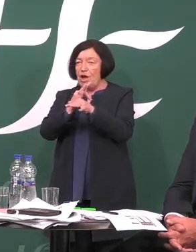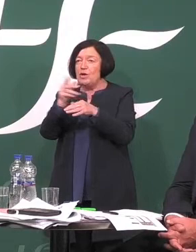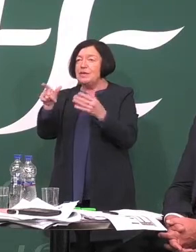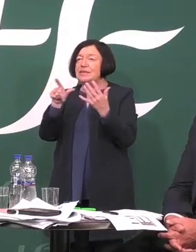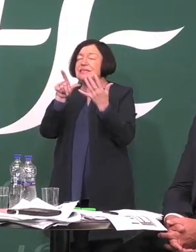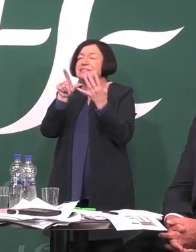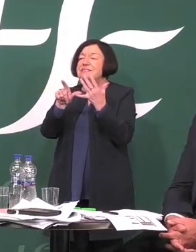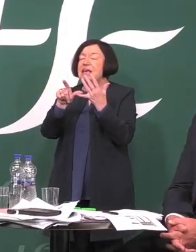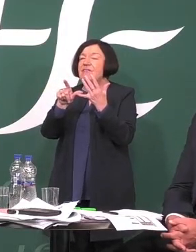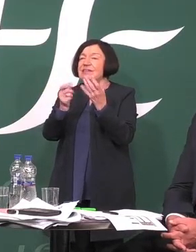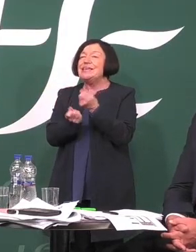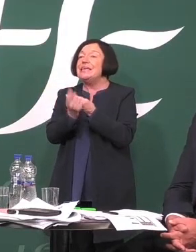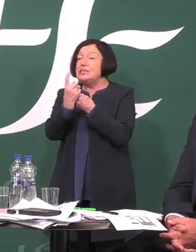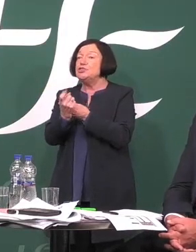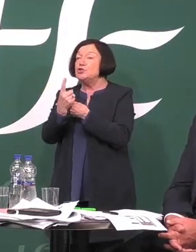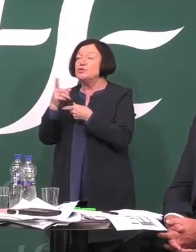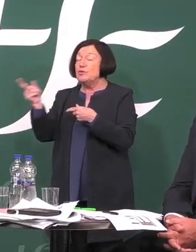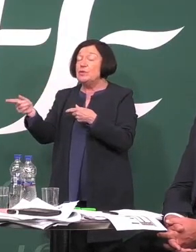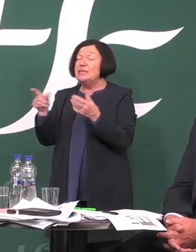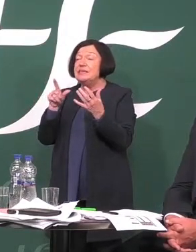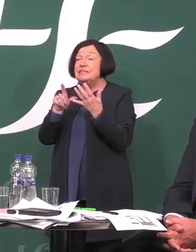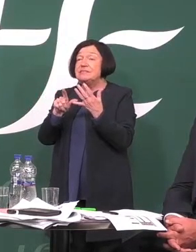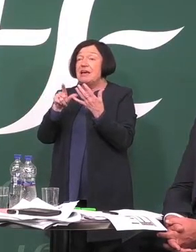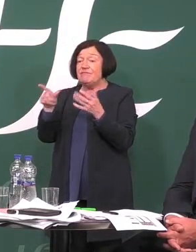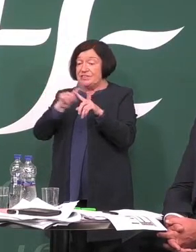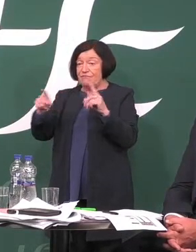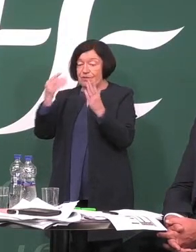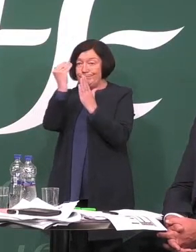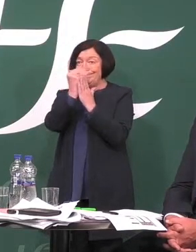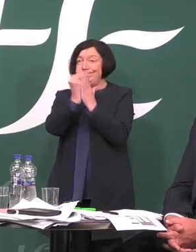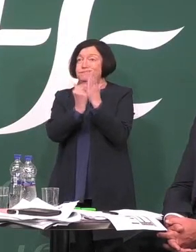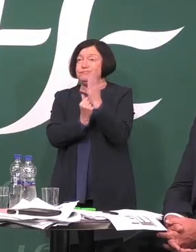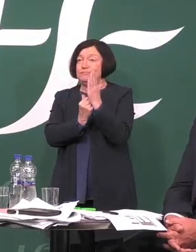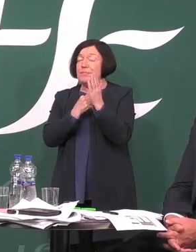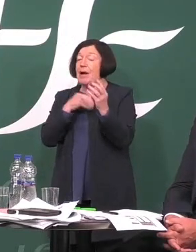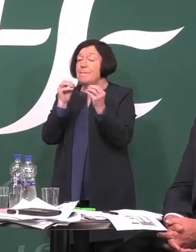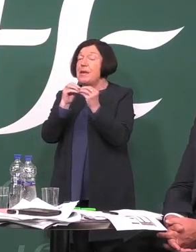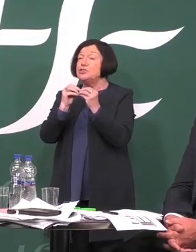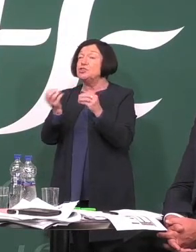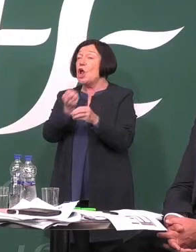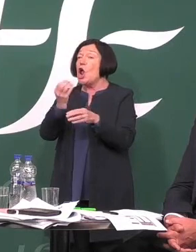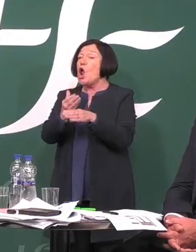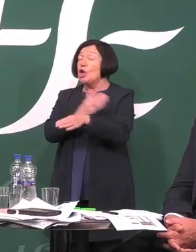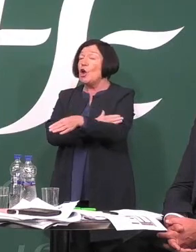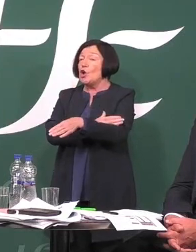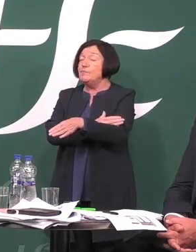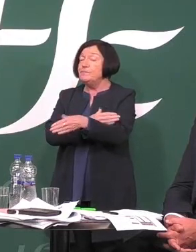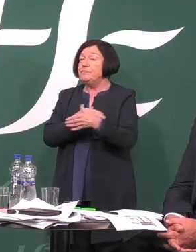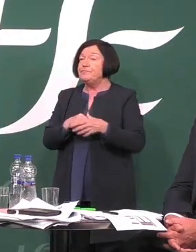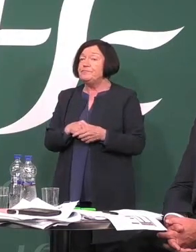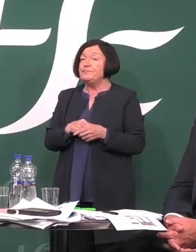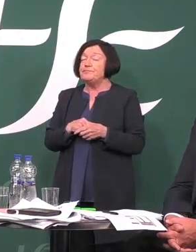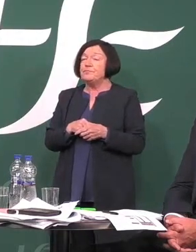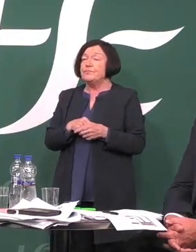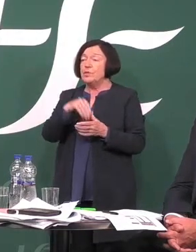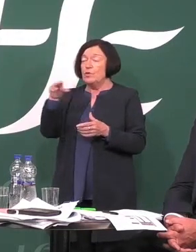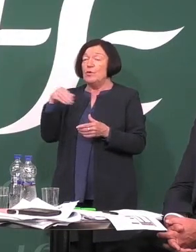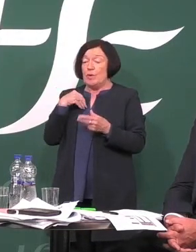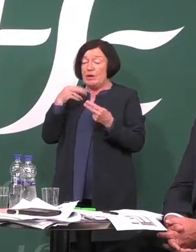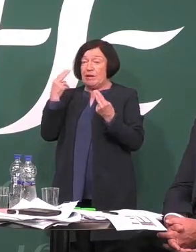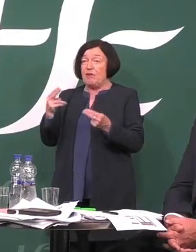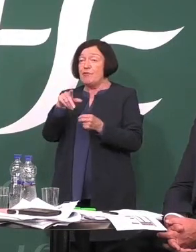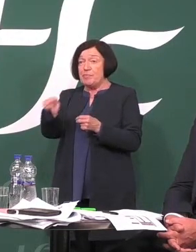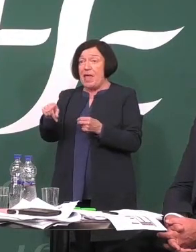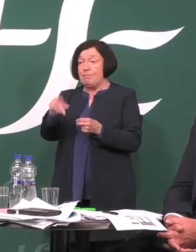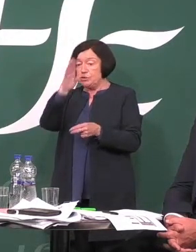7 issues, or 7 items I listed out earlier, Niamh. And we have required from them,